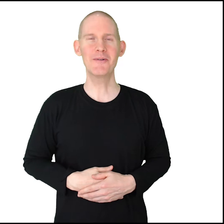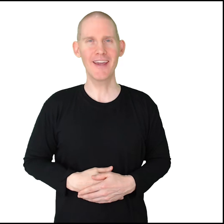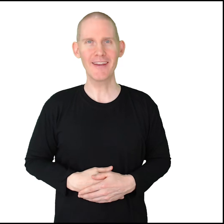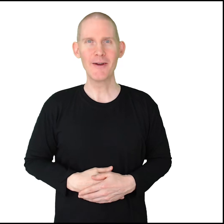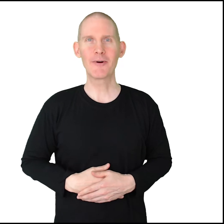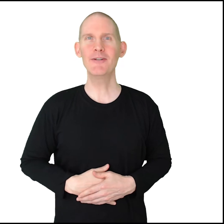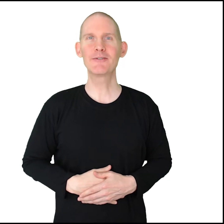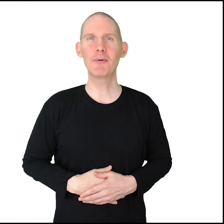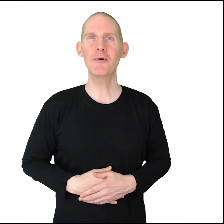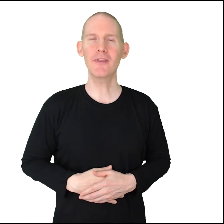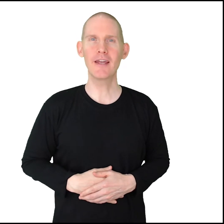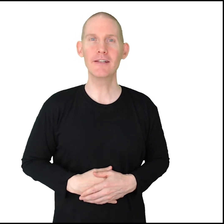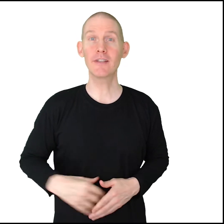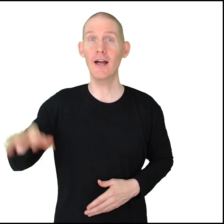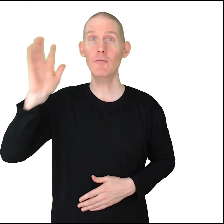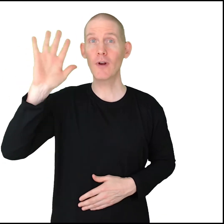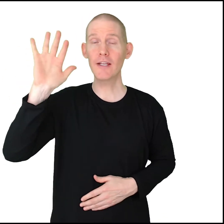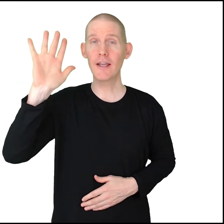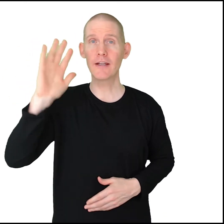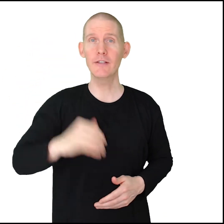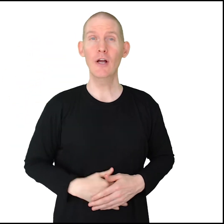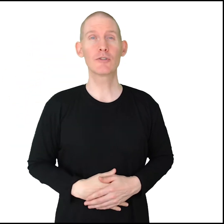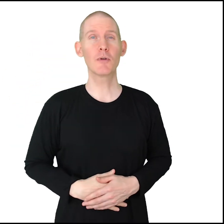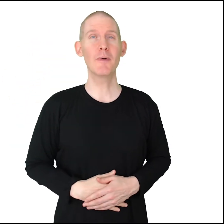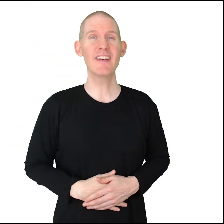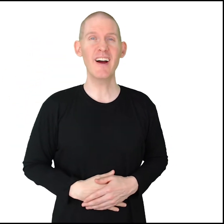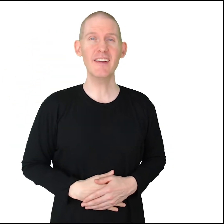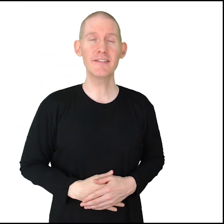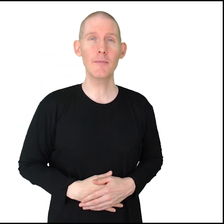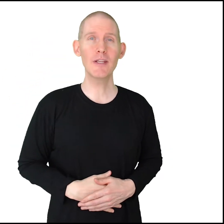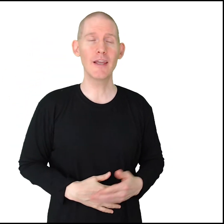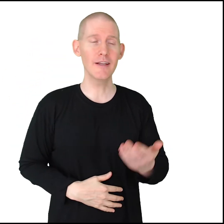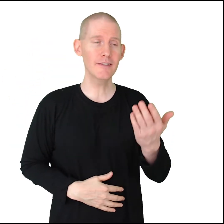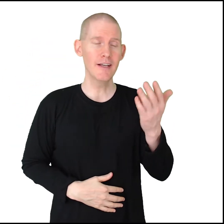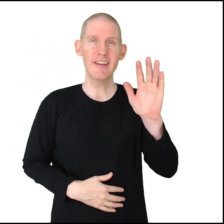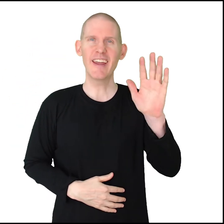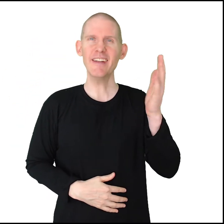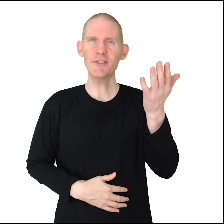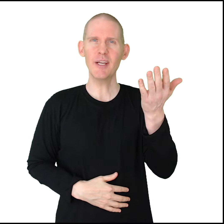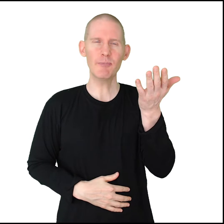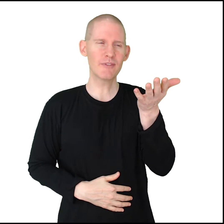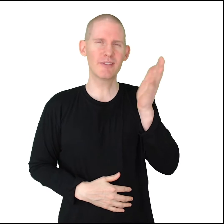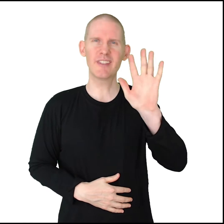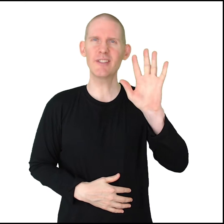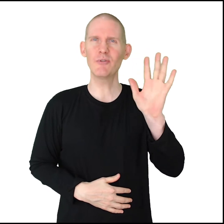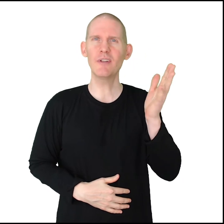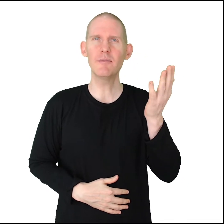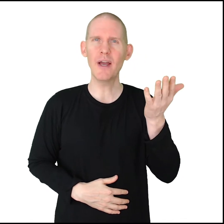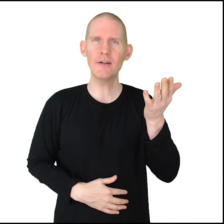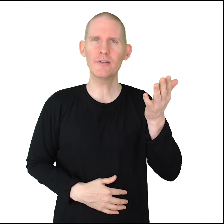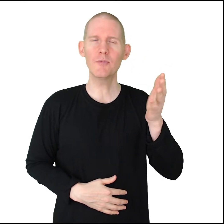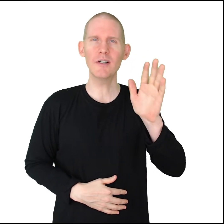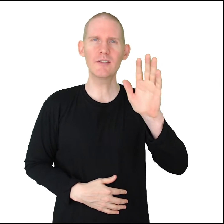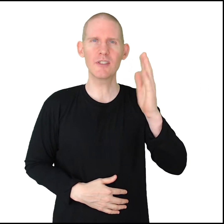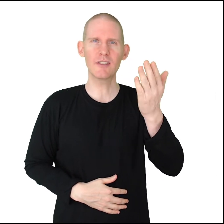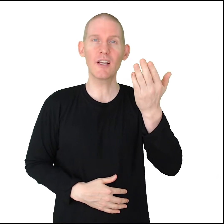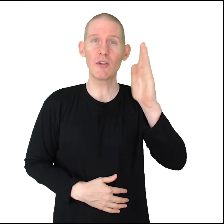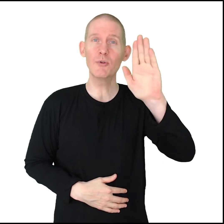Okay, we're going to use both hands. I'm right-handed, so with my non-dominant hand, the hand shape doesn't really matter too much, just like a loose